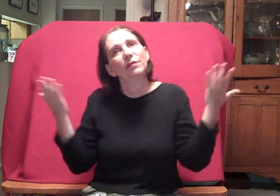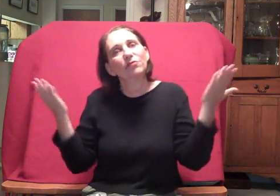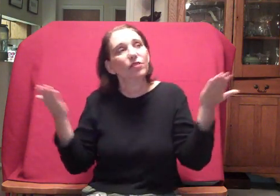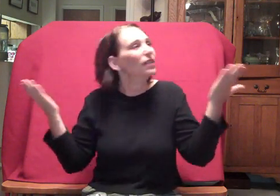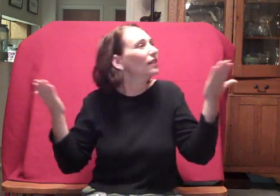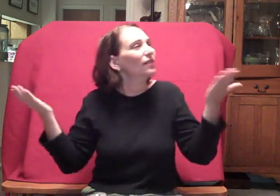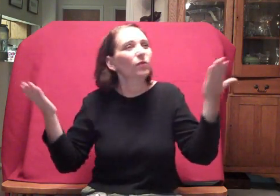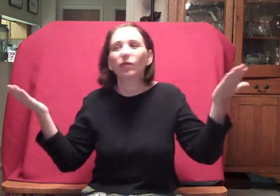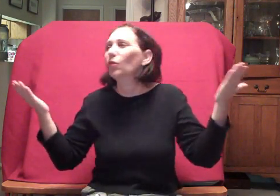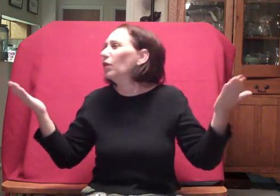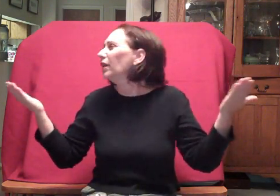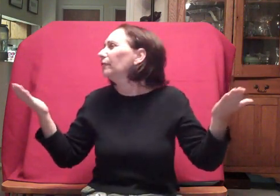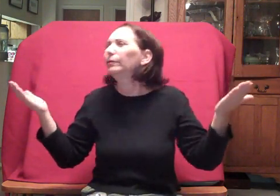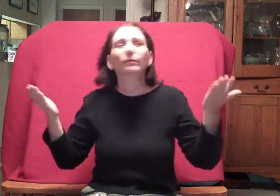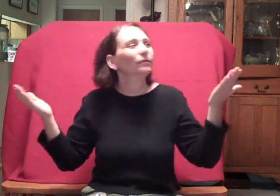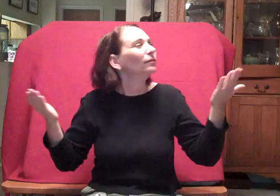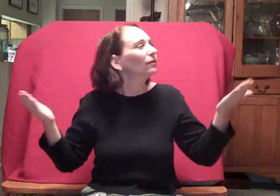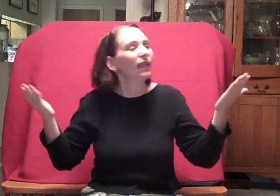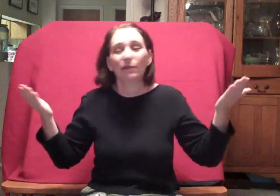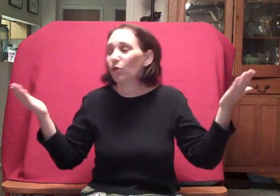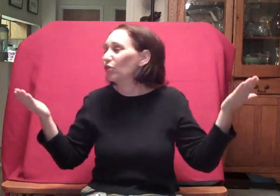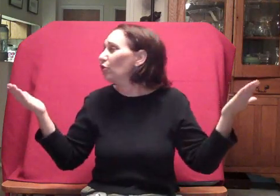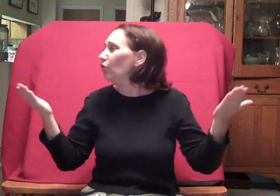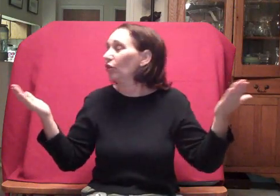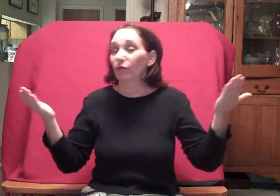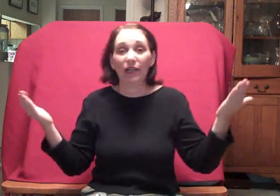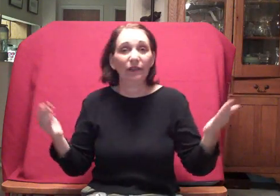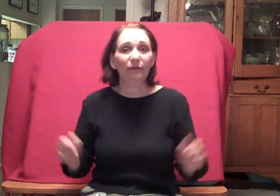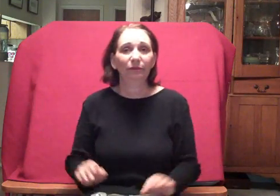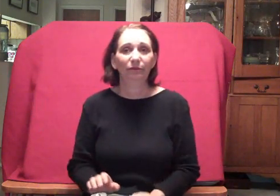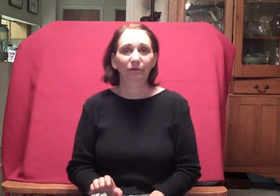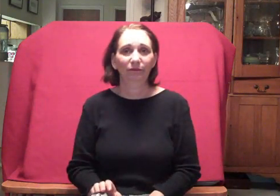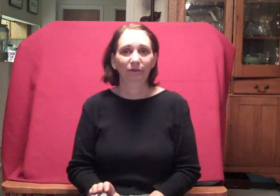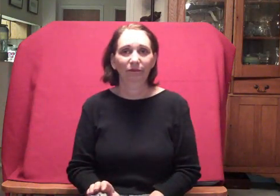Sometimes just say this one, where? And the person will look around.